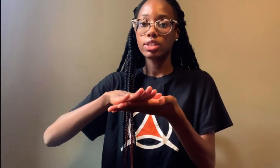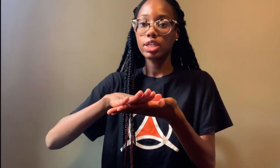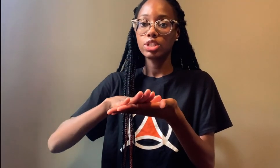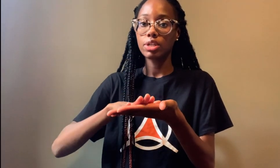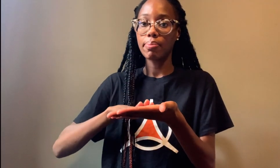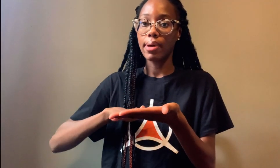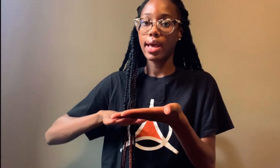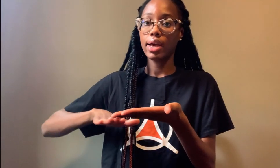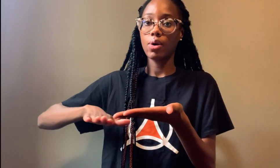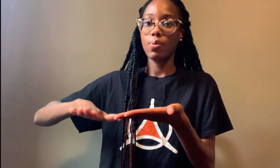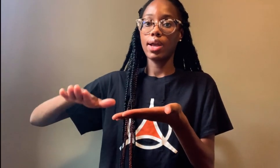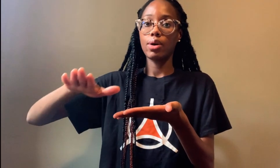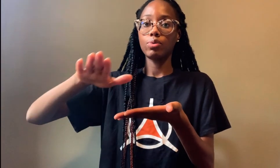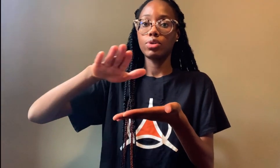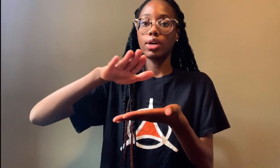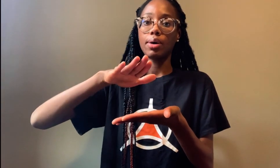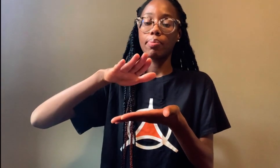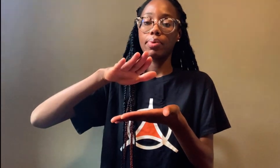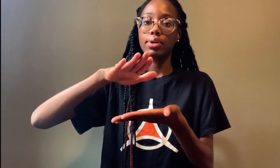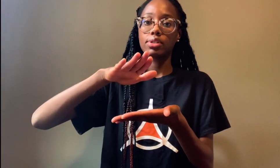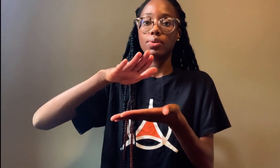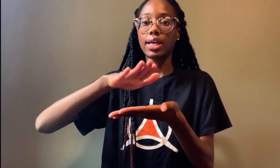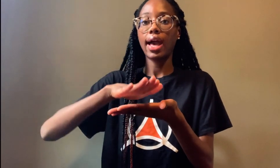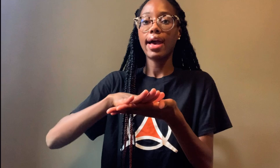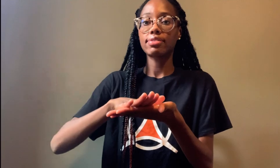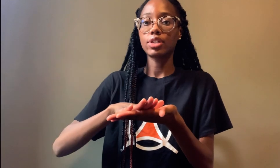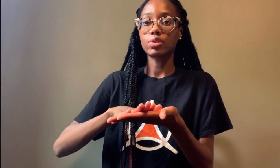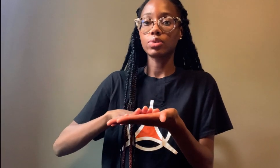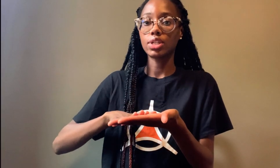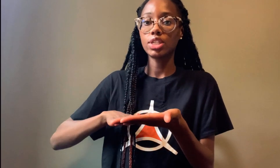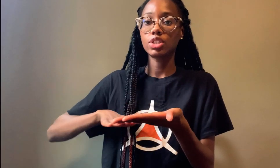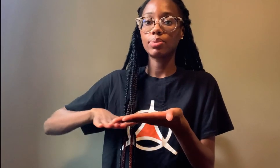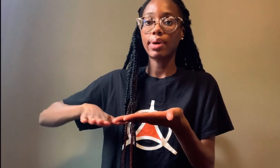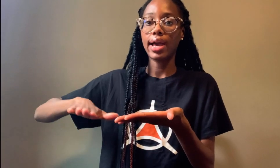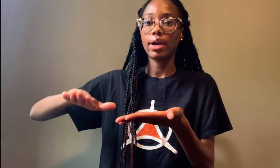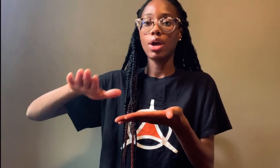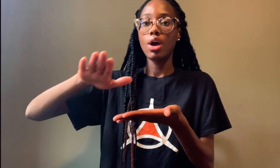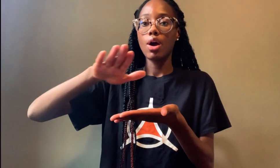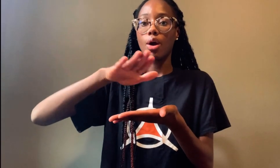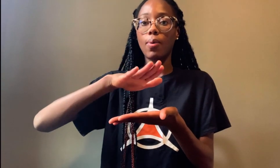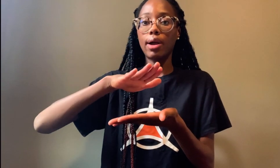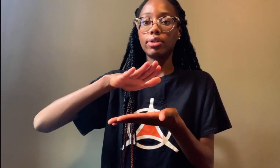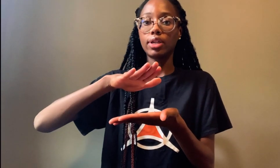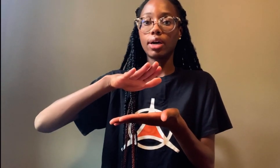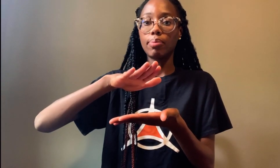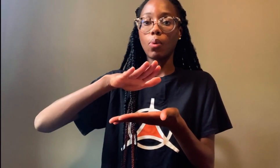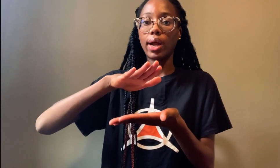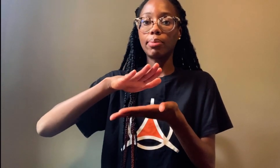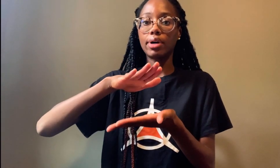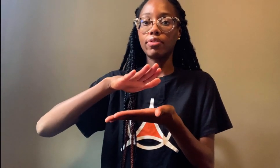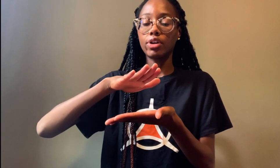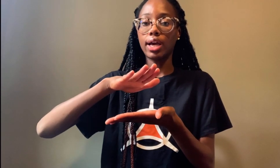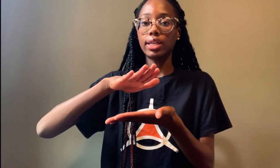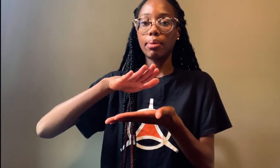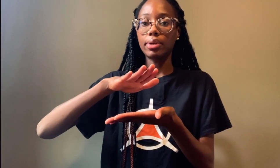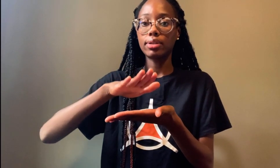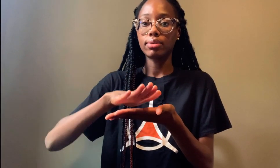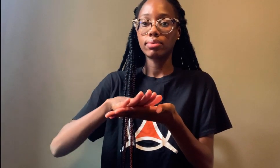Touch, back, around, up. So it's like a half circle. Touch, back, around, and up. Right above your non-dominant.